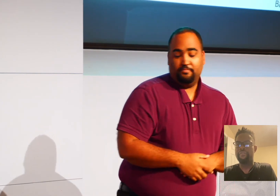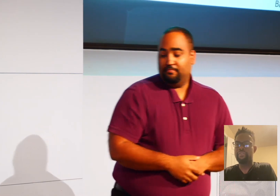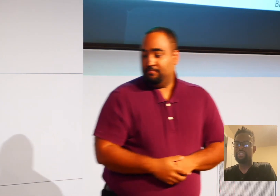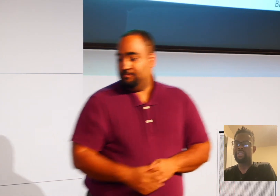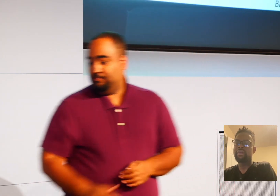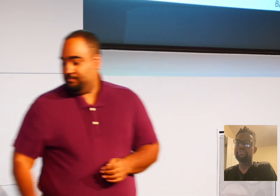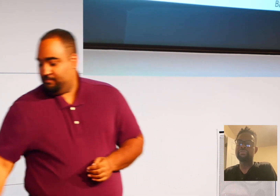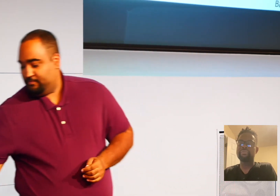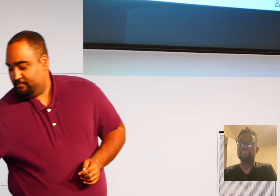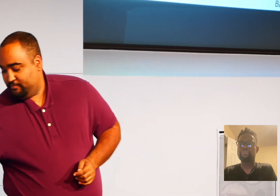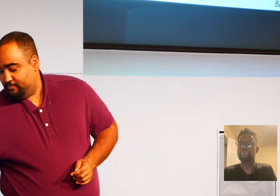listed out.